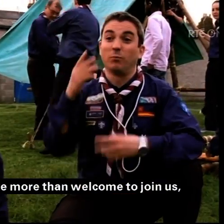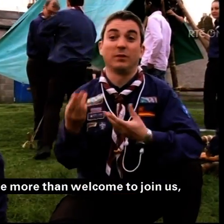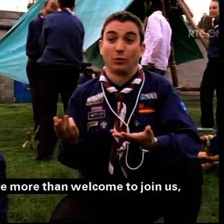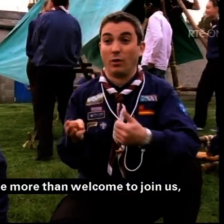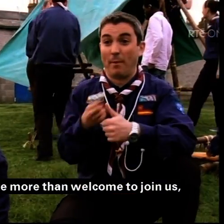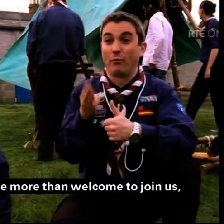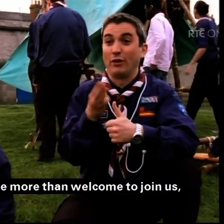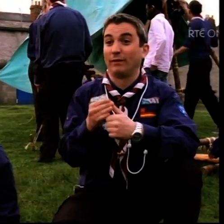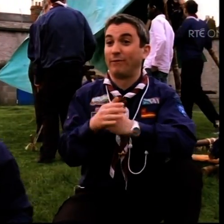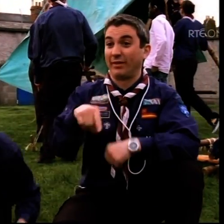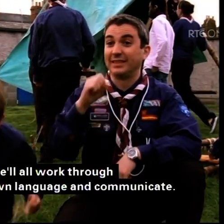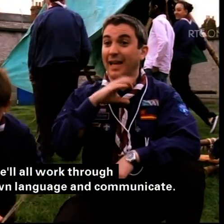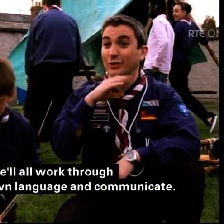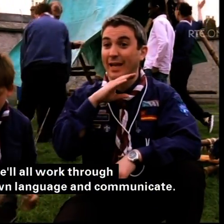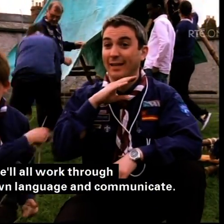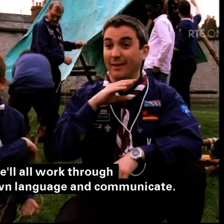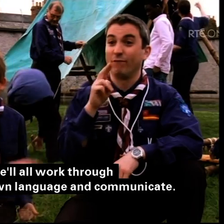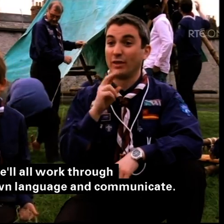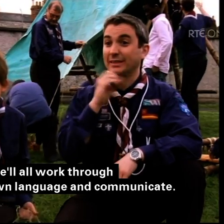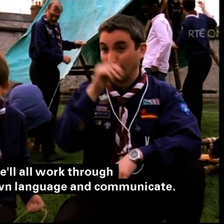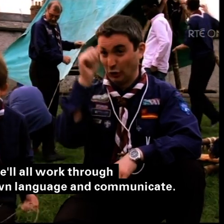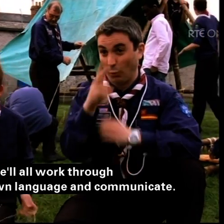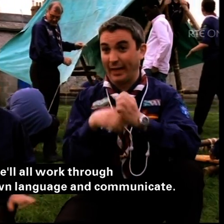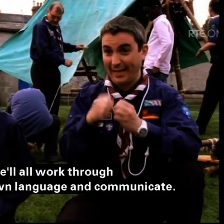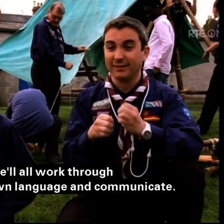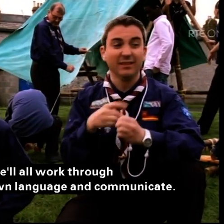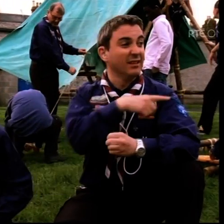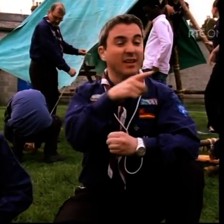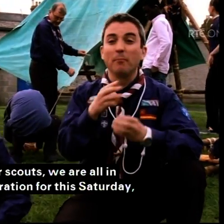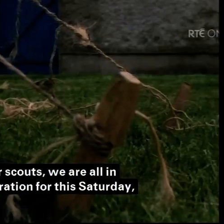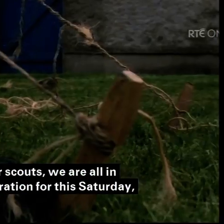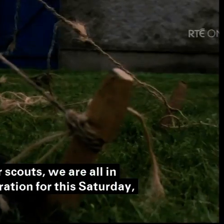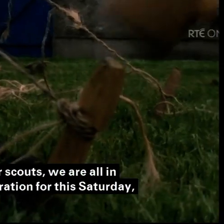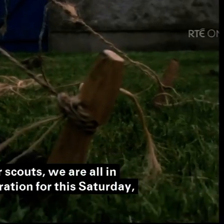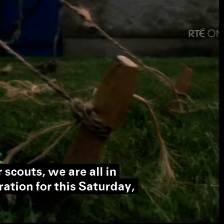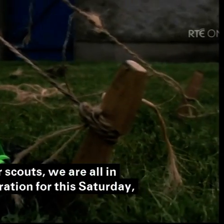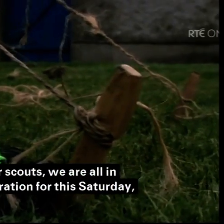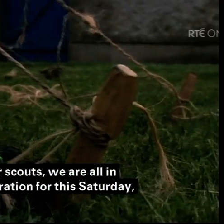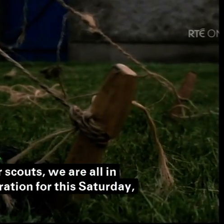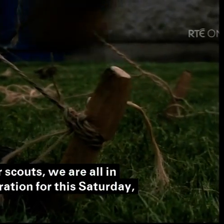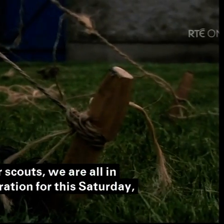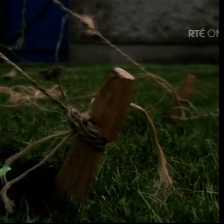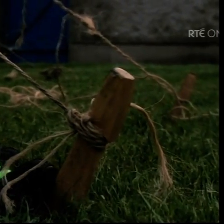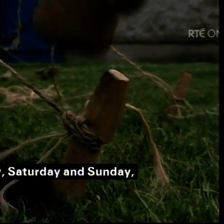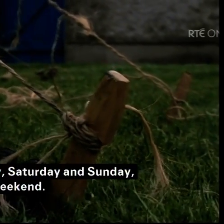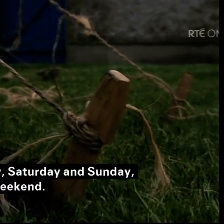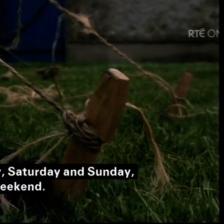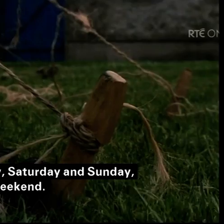All of our Scouts were all in preparation for this Saturday, Friday, Saturday and Sunday this weekend. They're preparing project work.